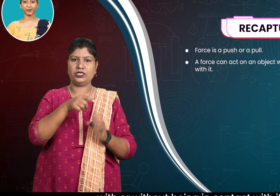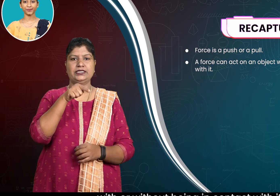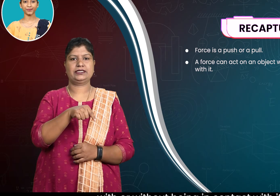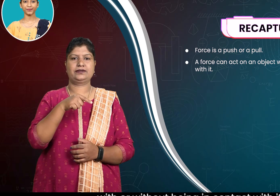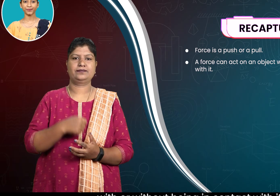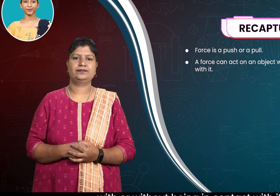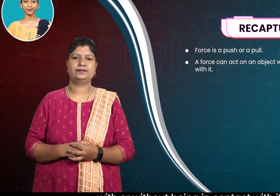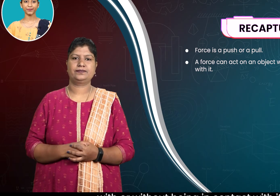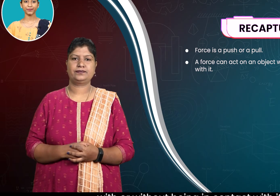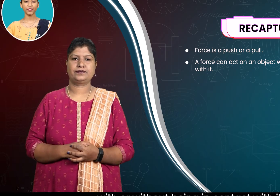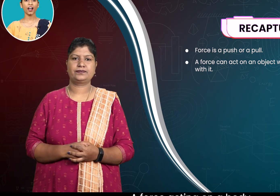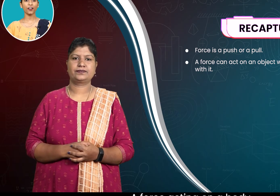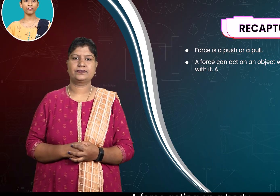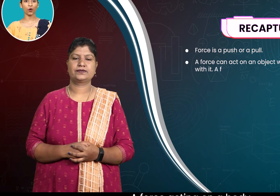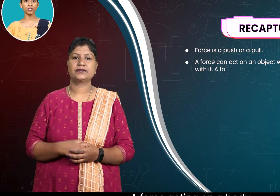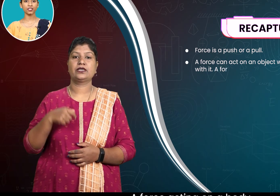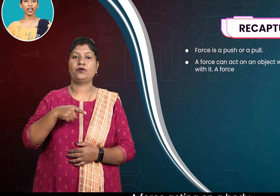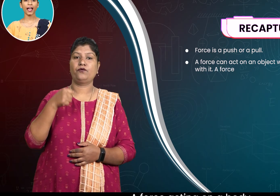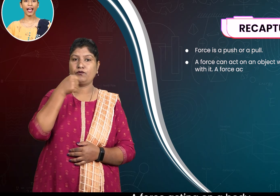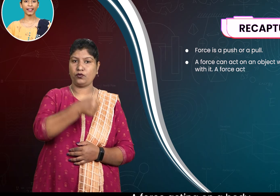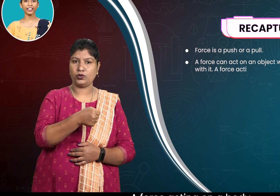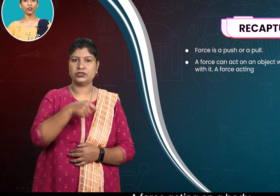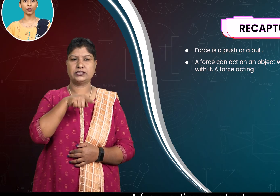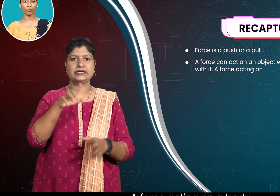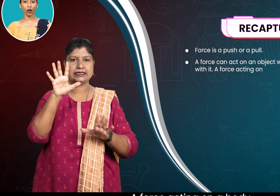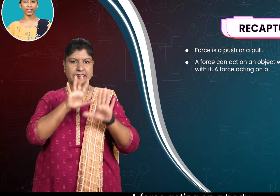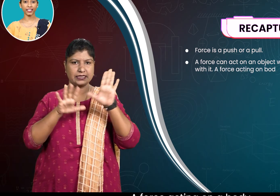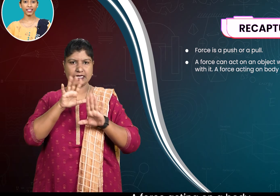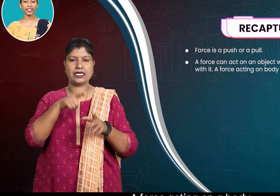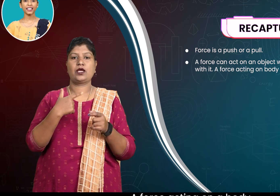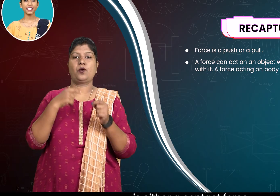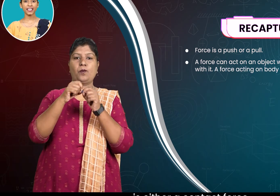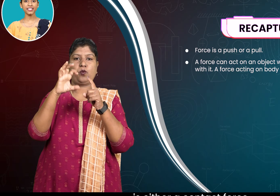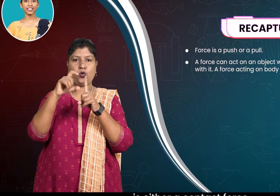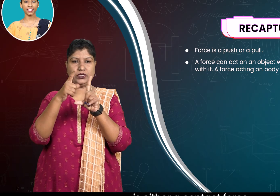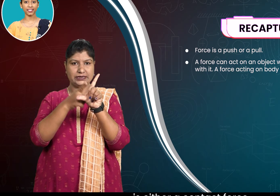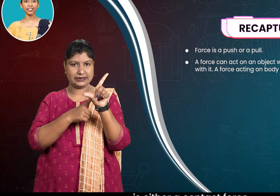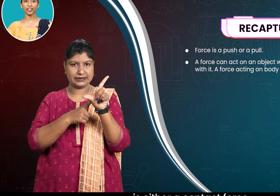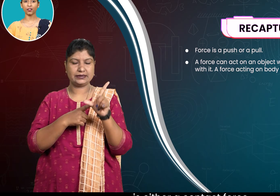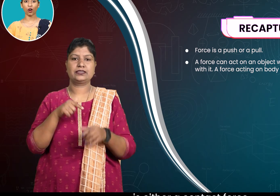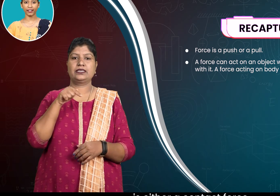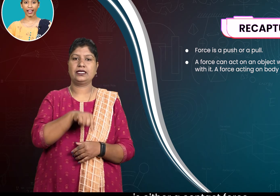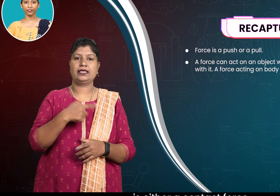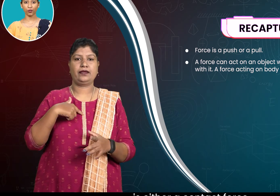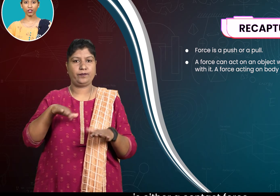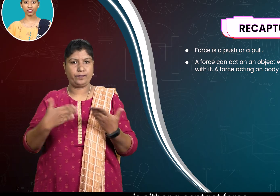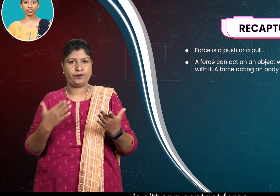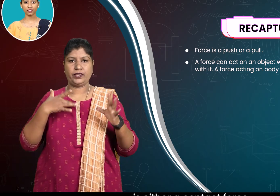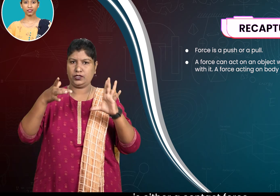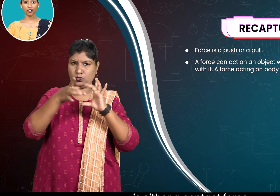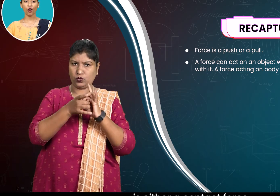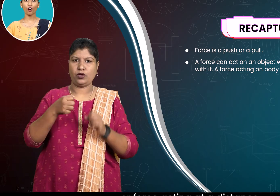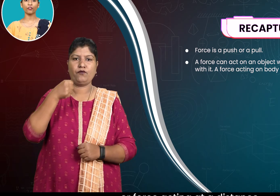it. A force acting on a body is either a contact